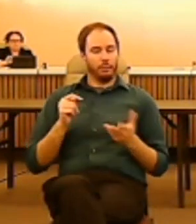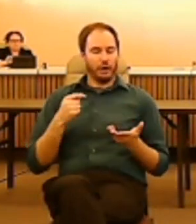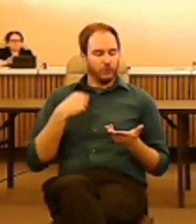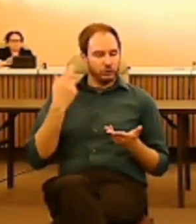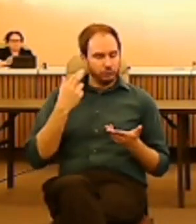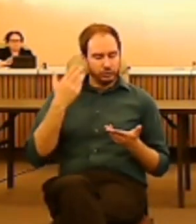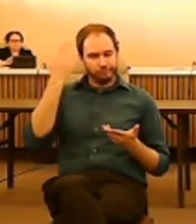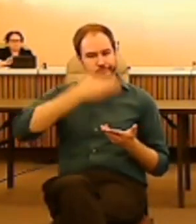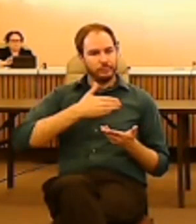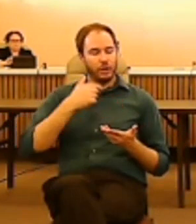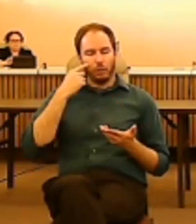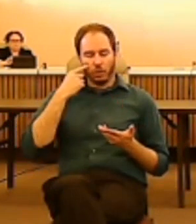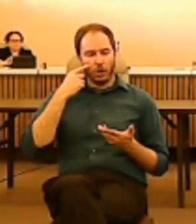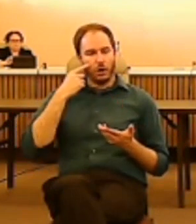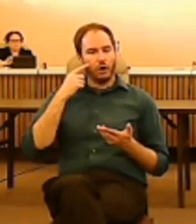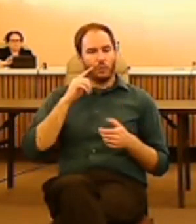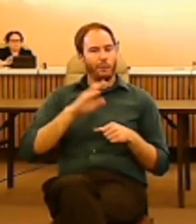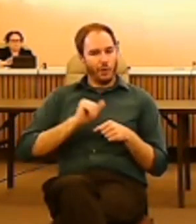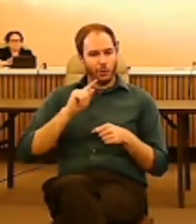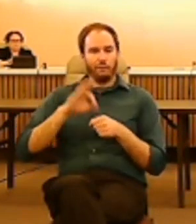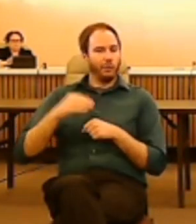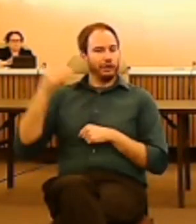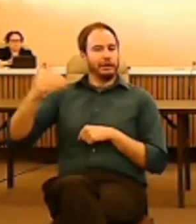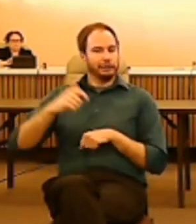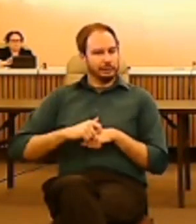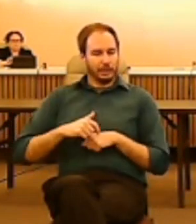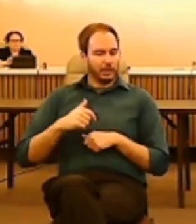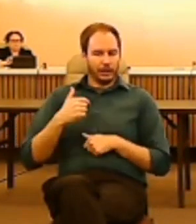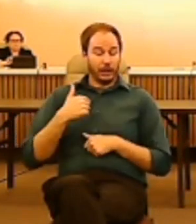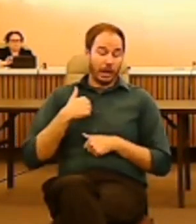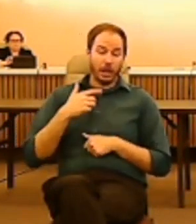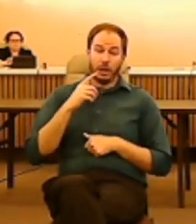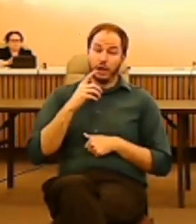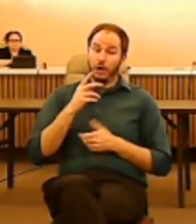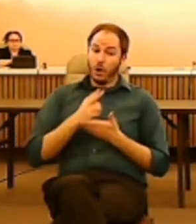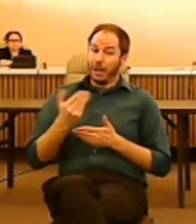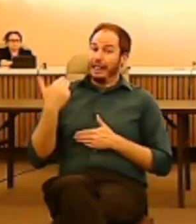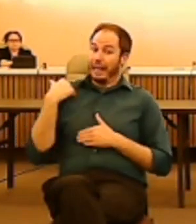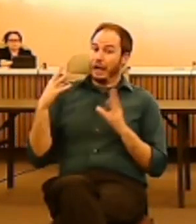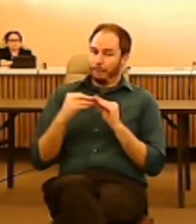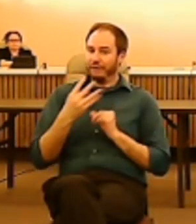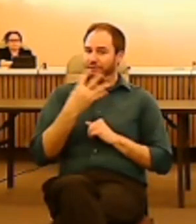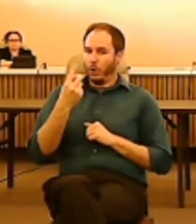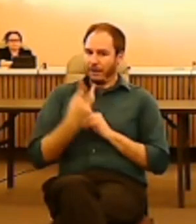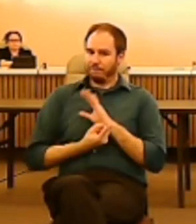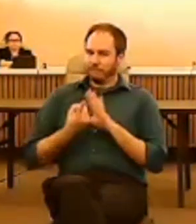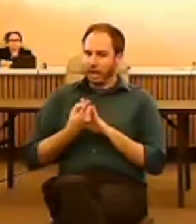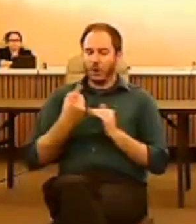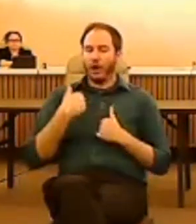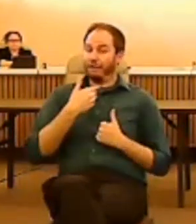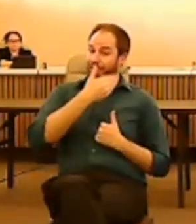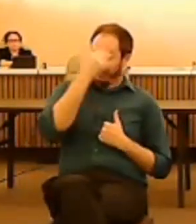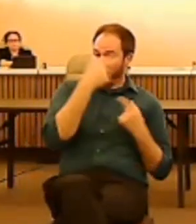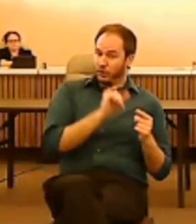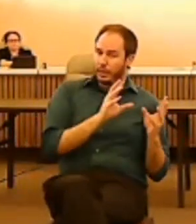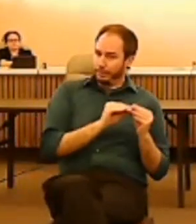some reason, was thinking we were still calling for in my defense, our last town board meeting went 4.5 hours. So if I forgot that at that